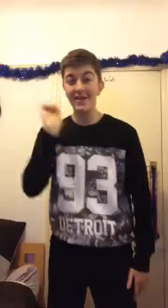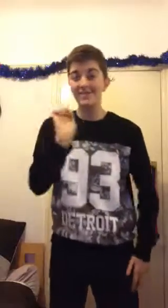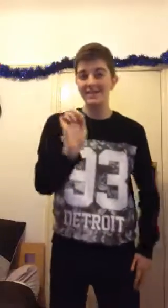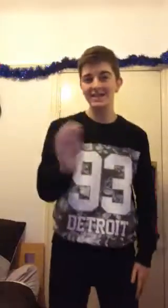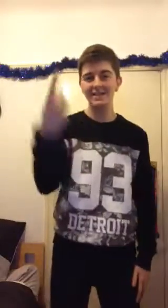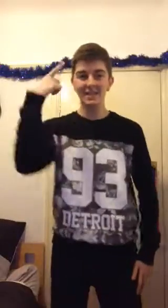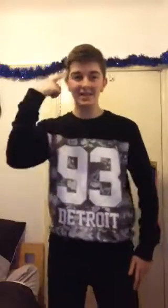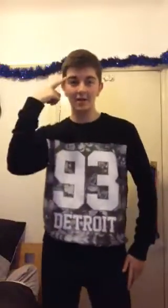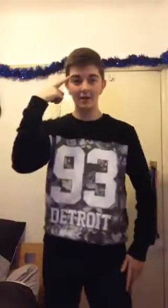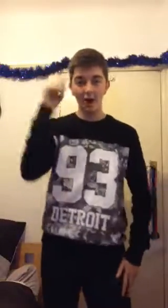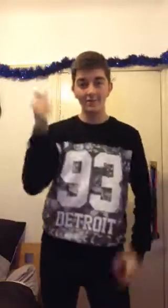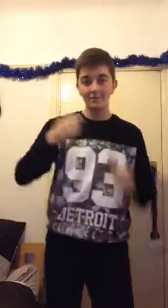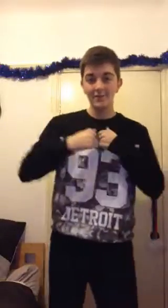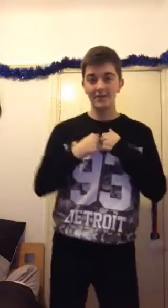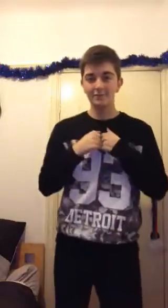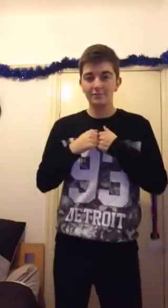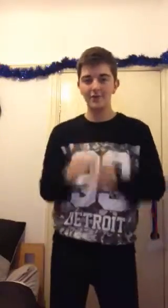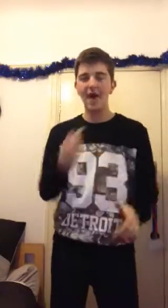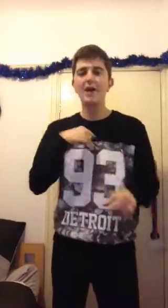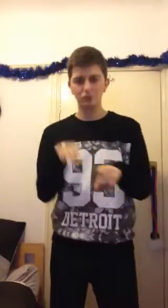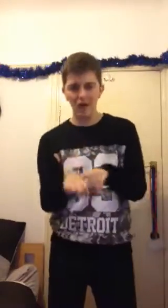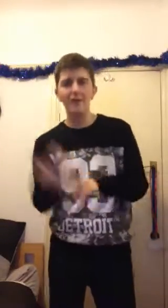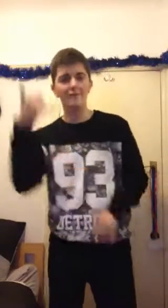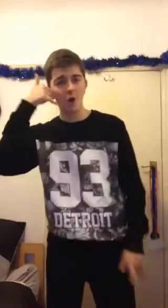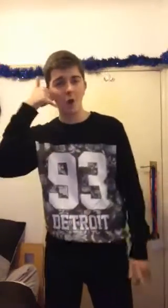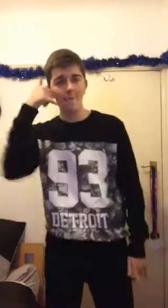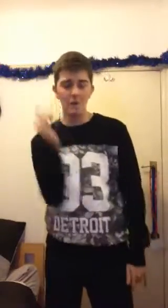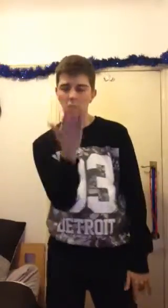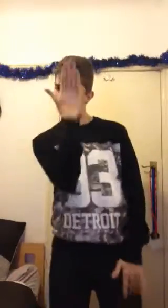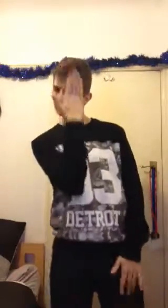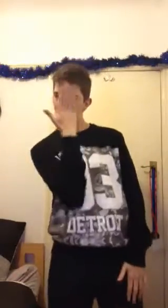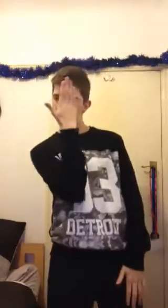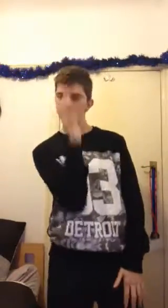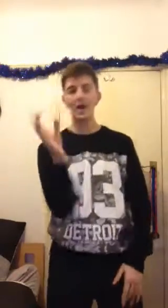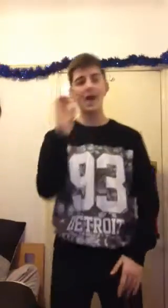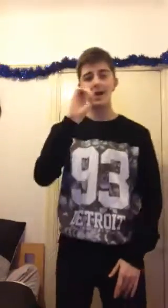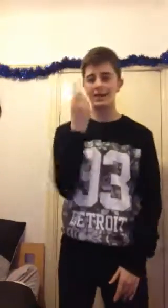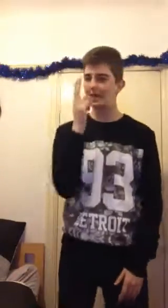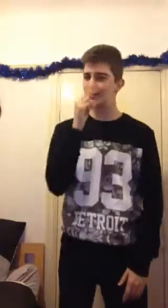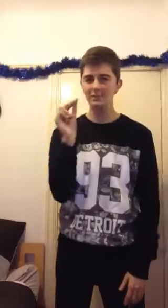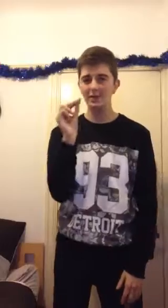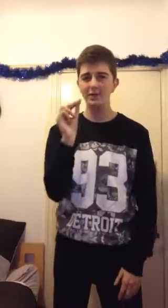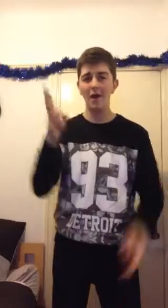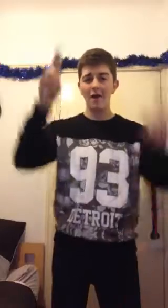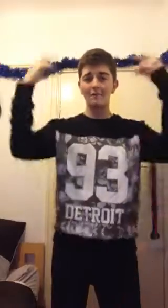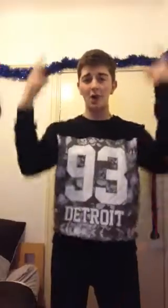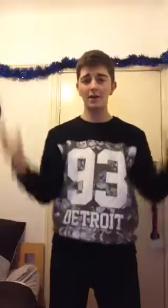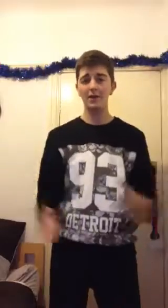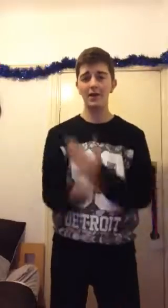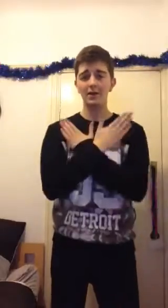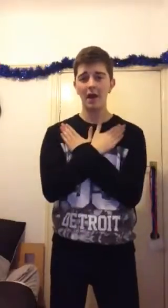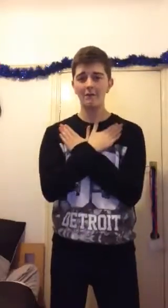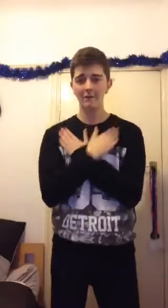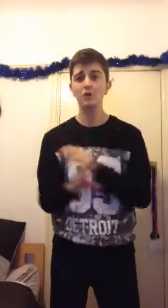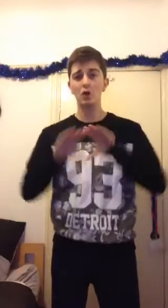if he's thinking of me? I try the wrong way to shine and see. Falling in love is